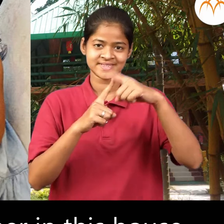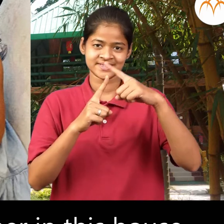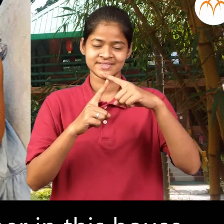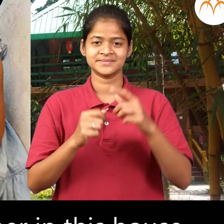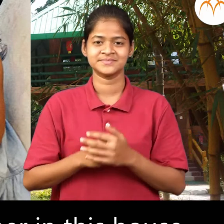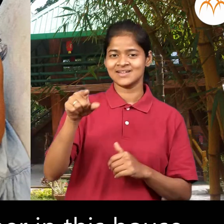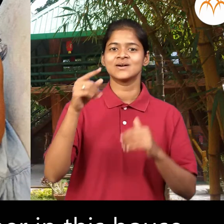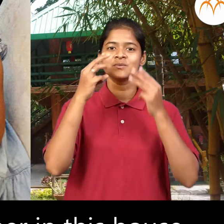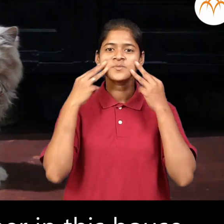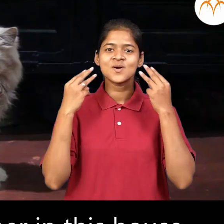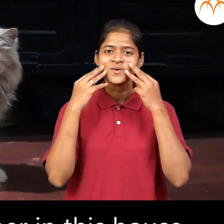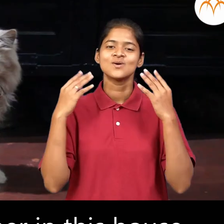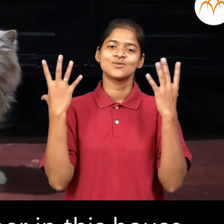together in this house.